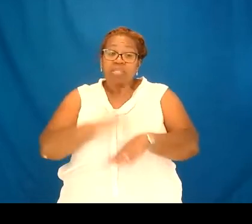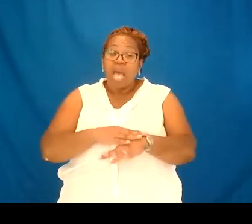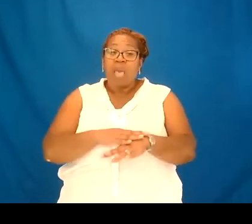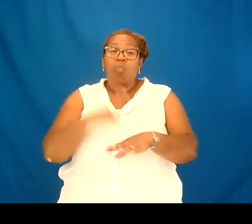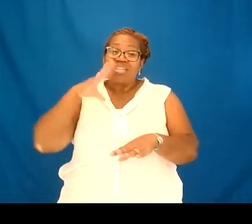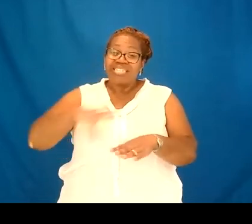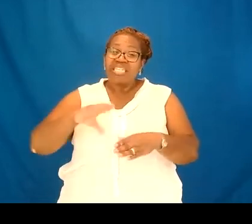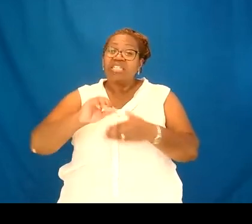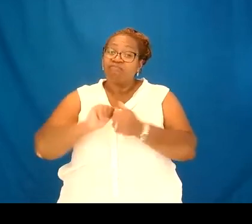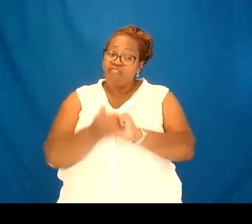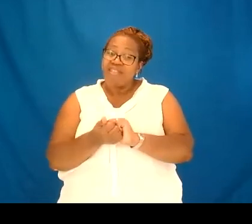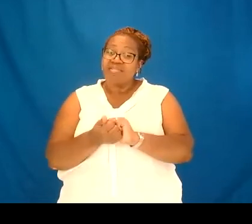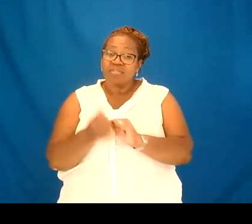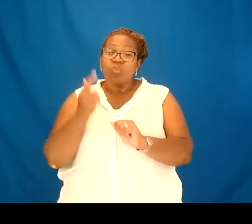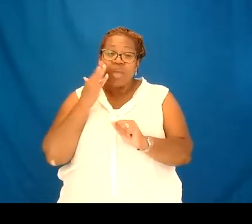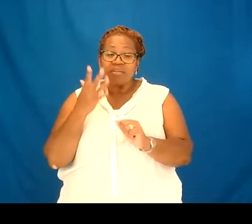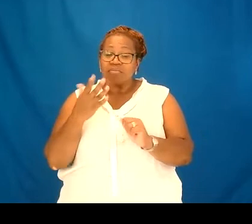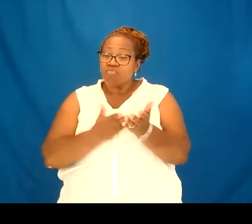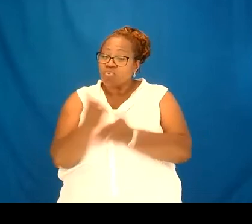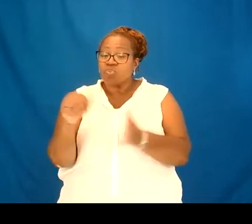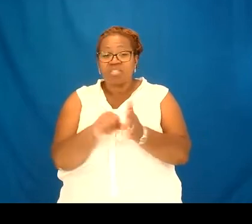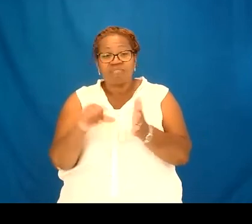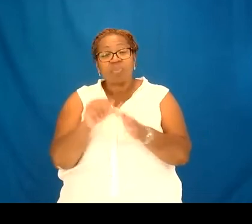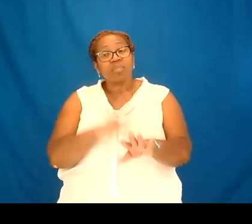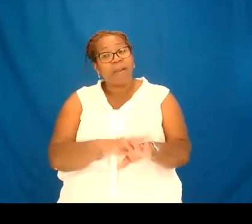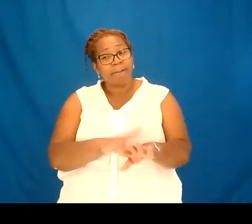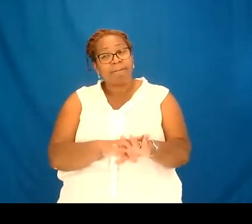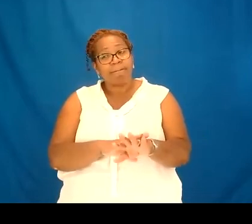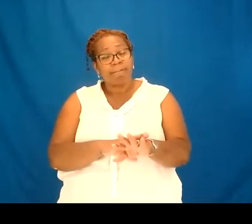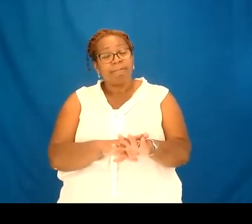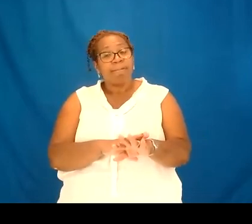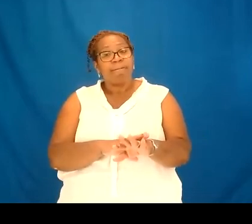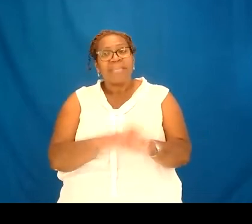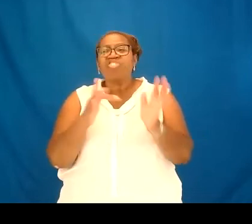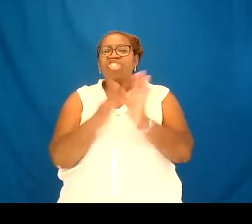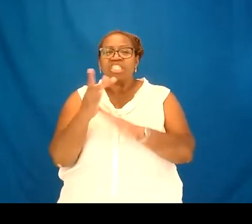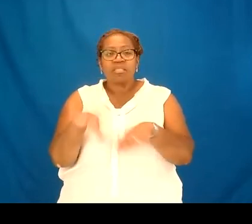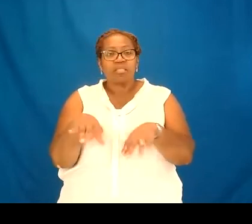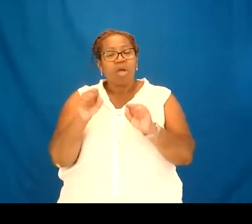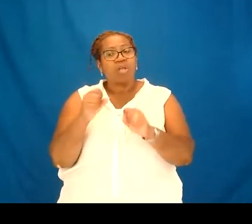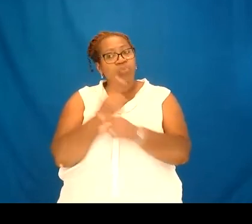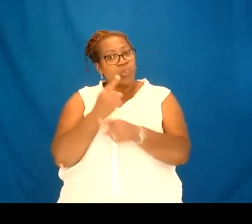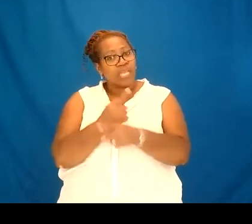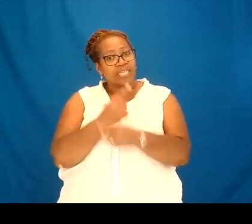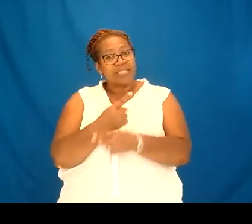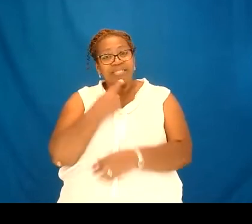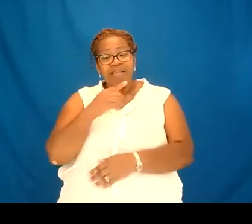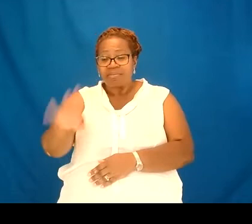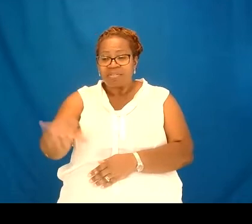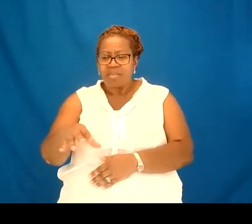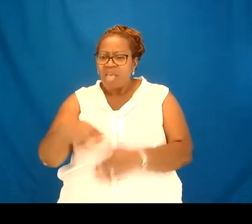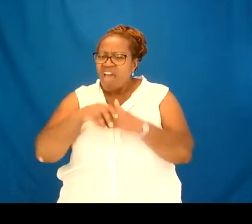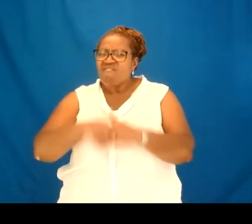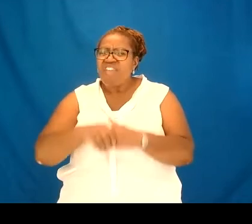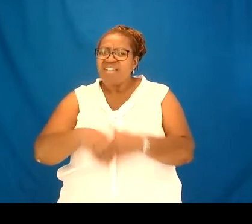reassure us that everything will be okay. Jesus starts the conversation by saying, "Friends, haven't you caught